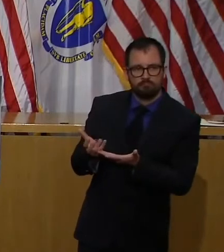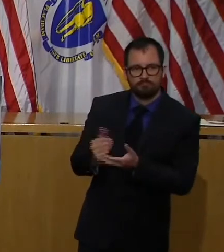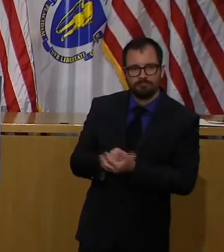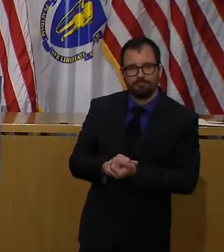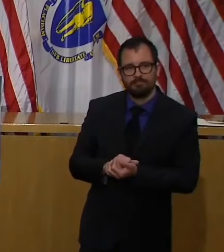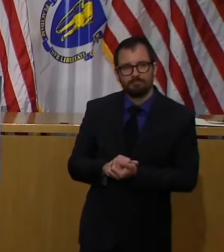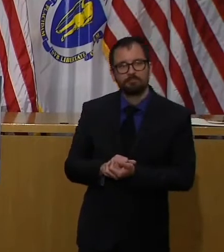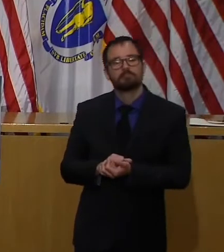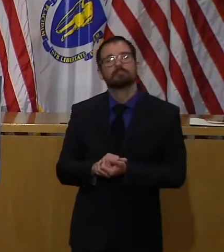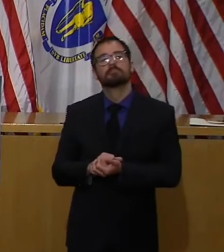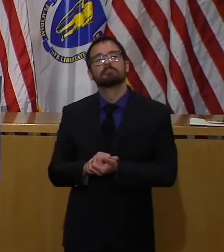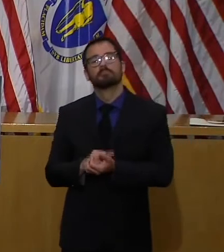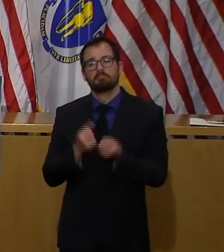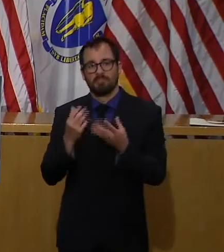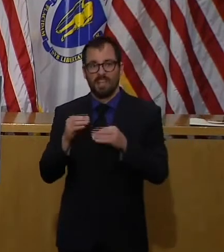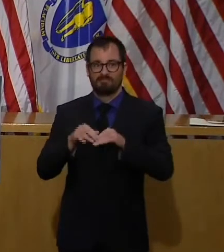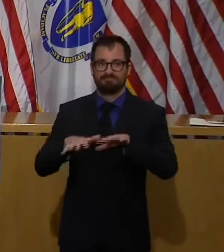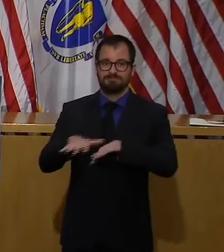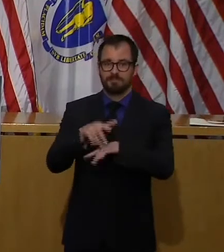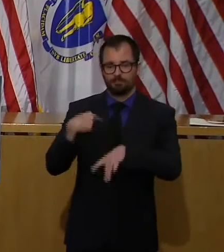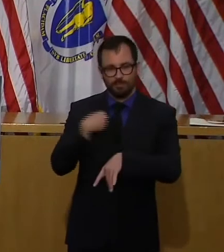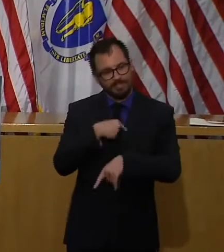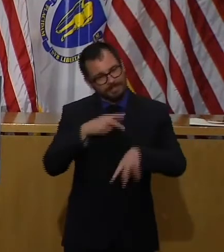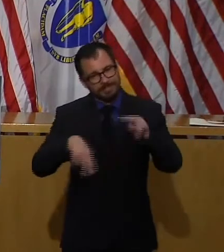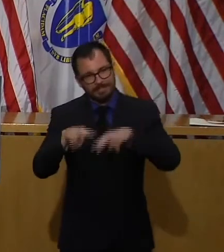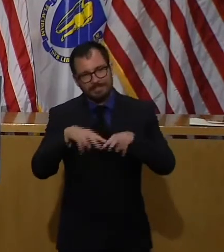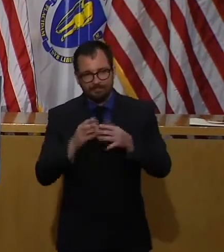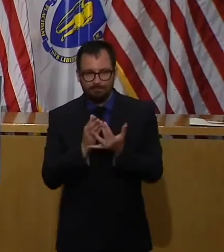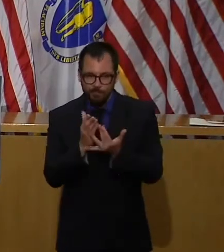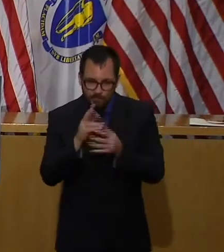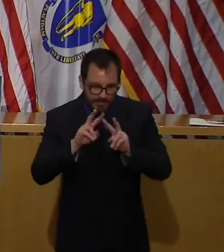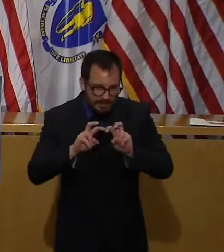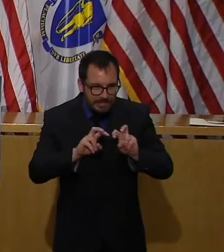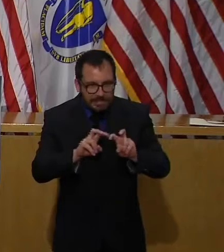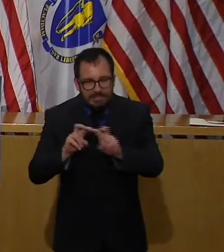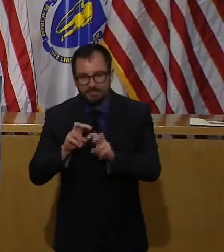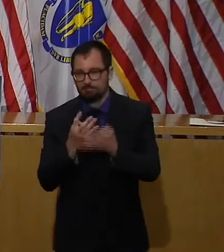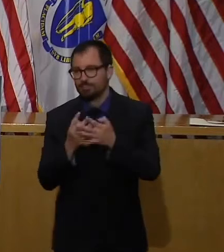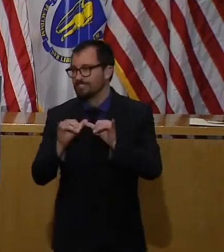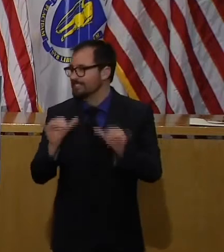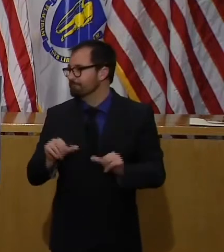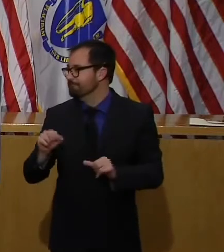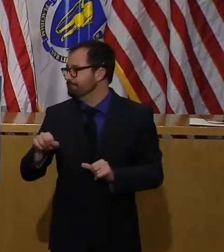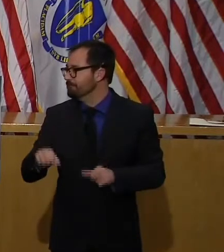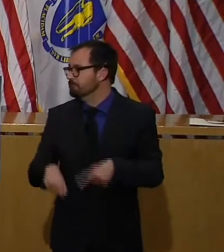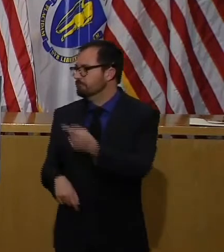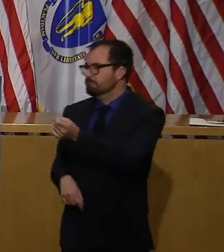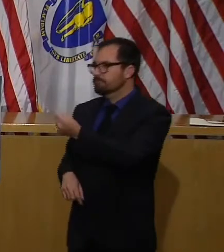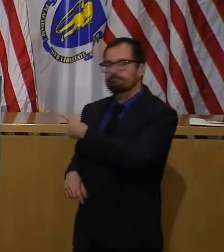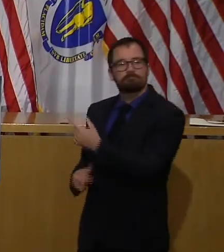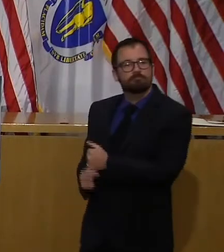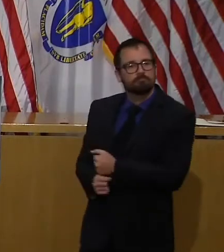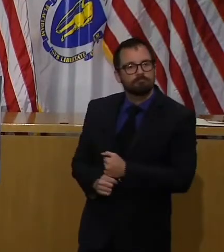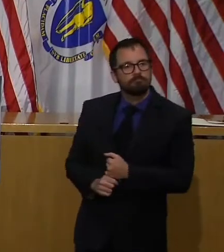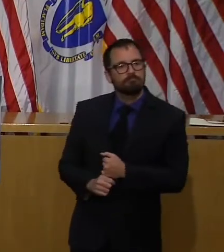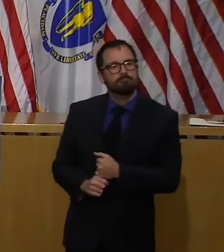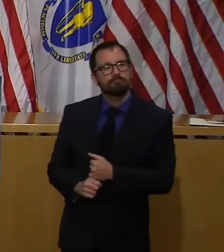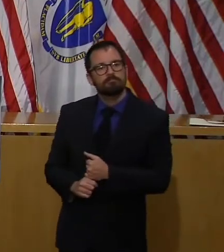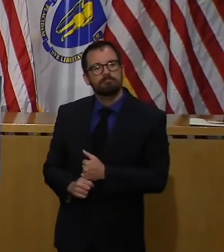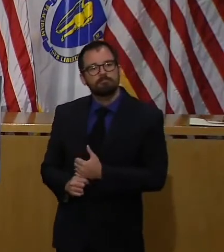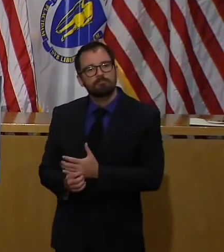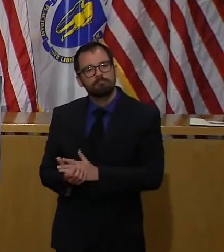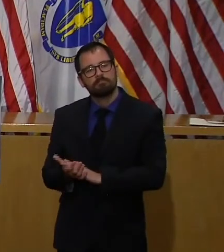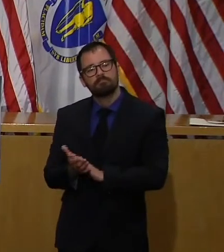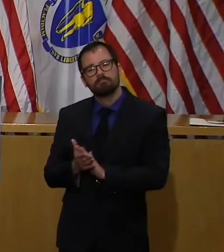test everybody. Governor, a number of lawmakers sent you a letter. They say they want the National Guard to set up testing